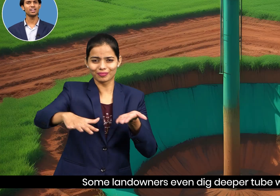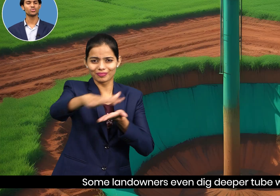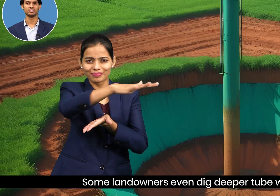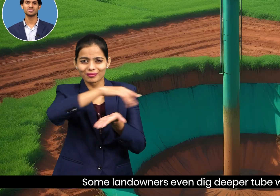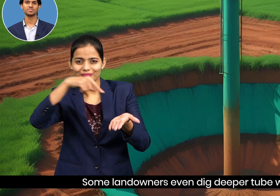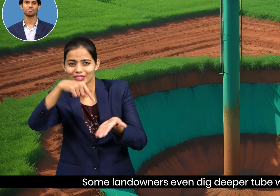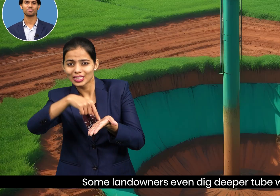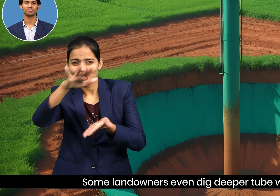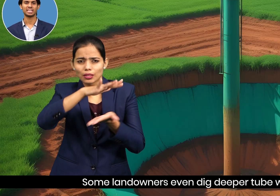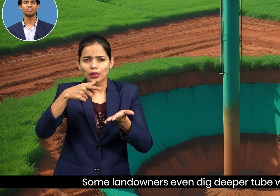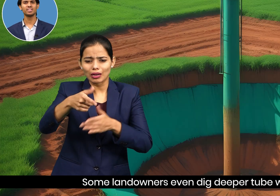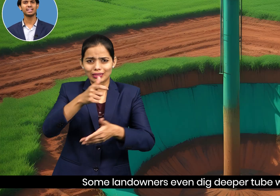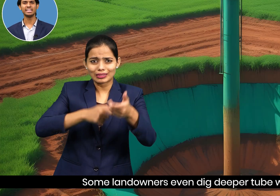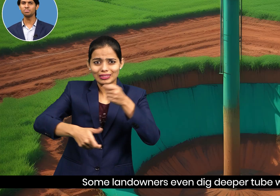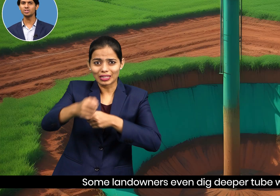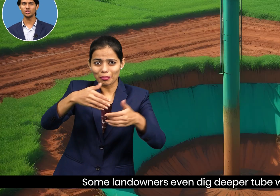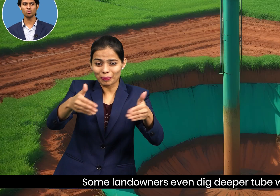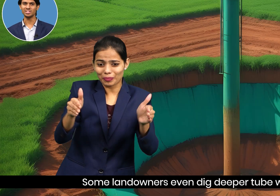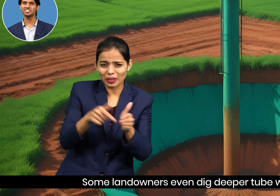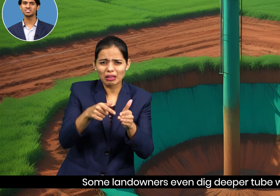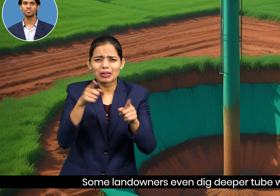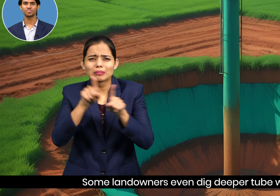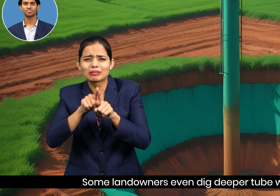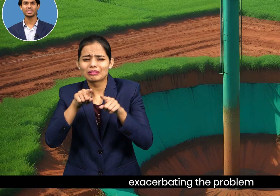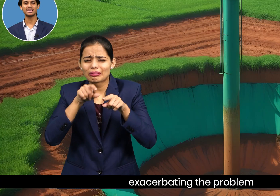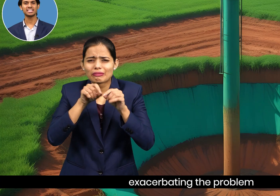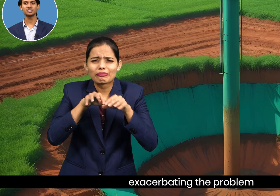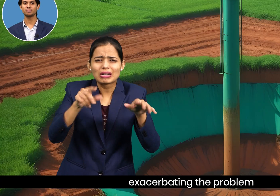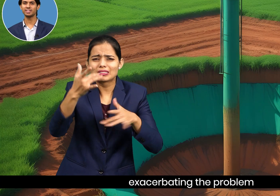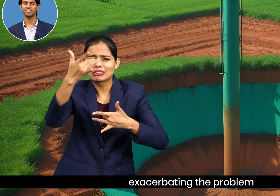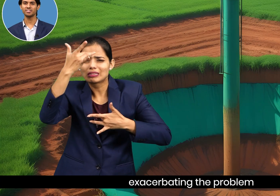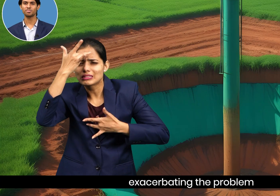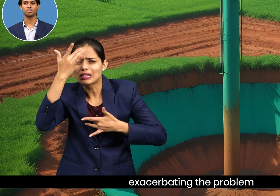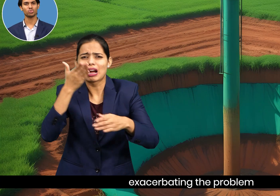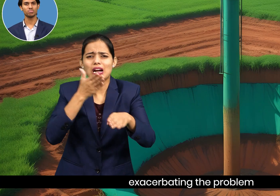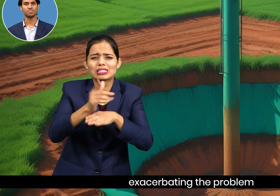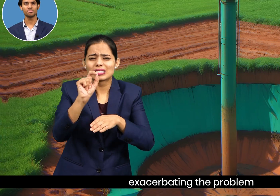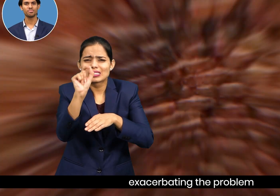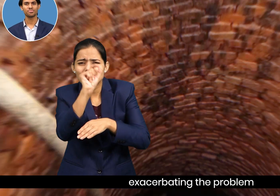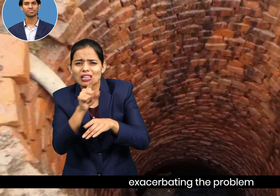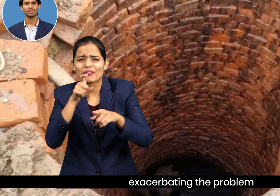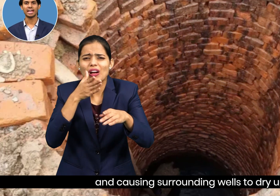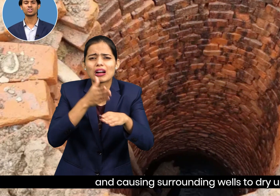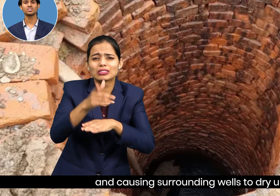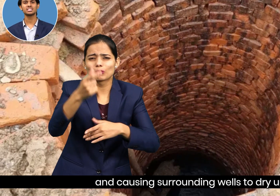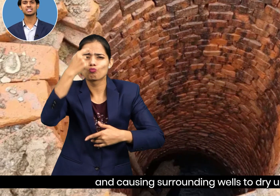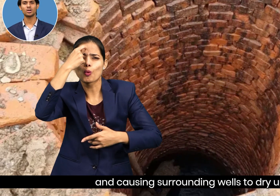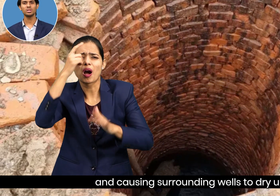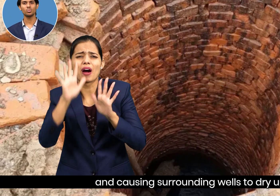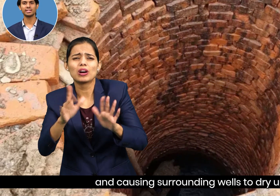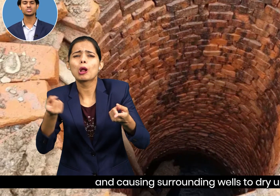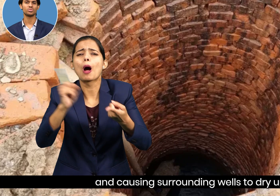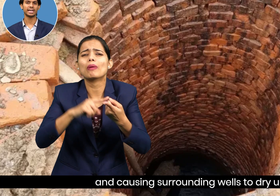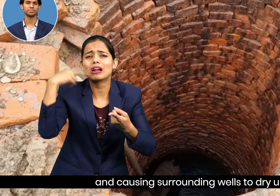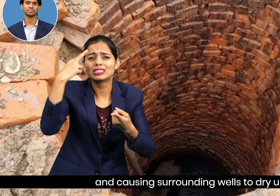Some landowners even dig deeper tube wells, exacerbating the problem and causing